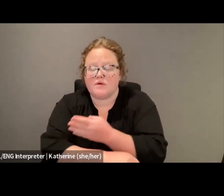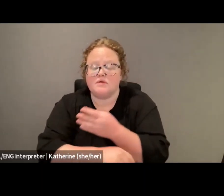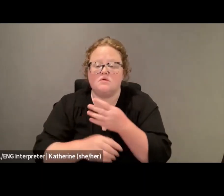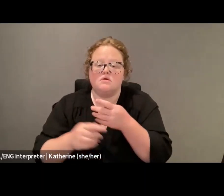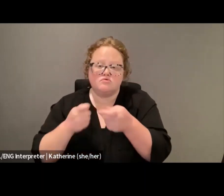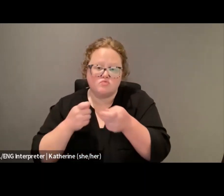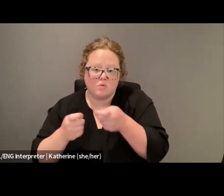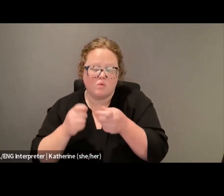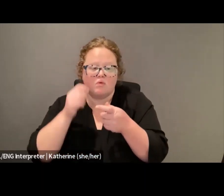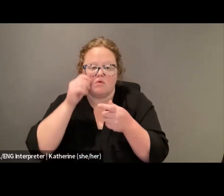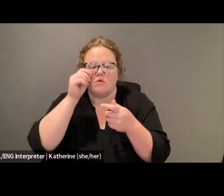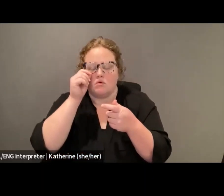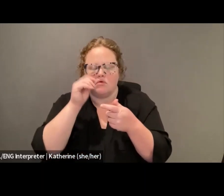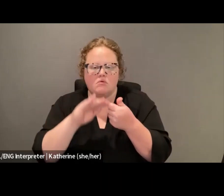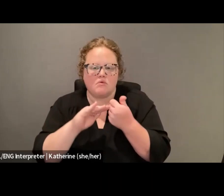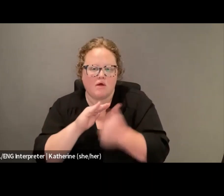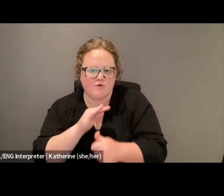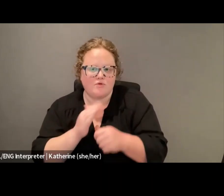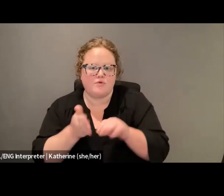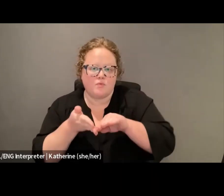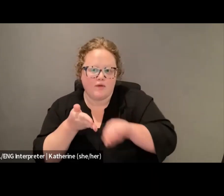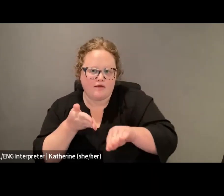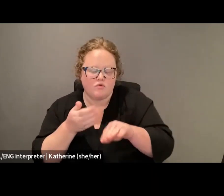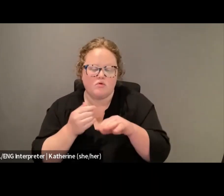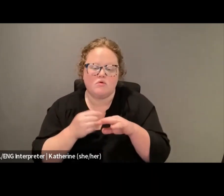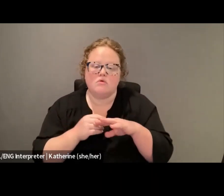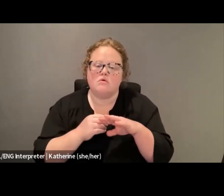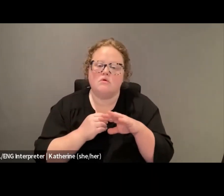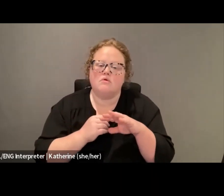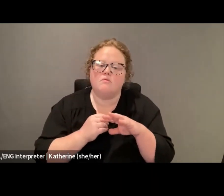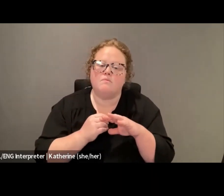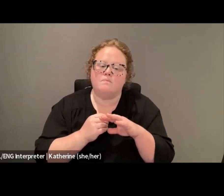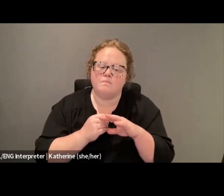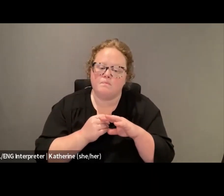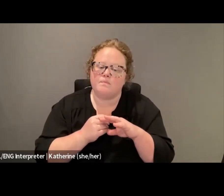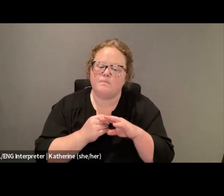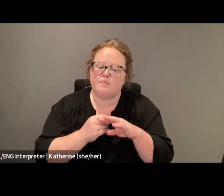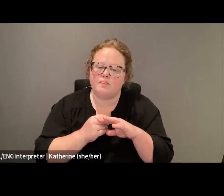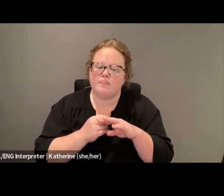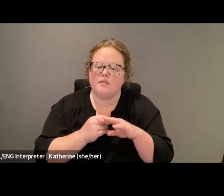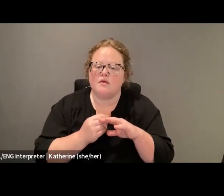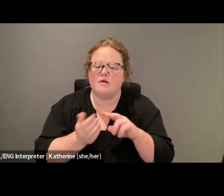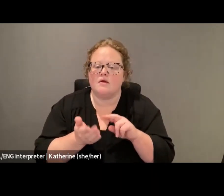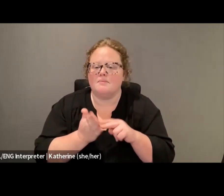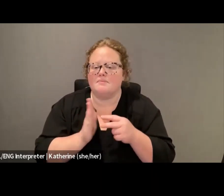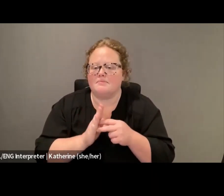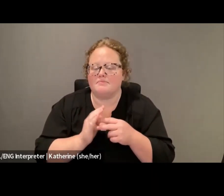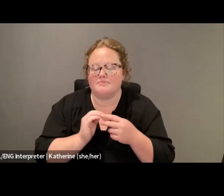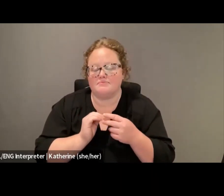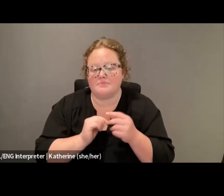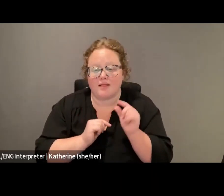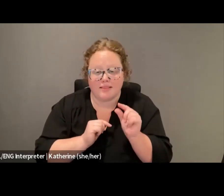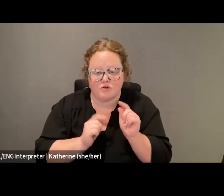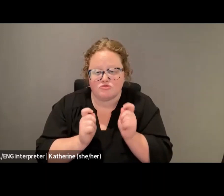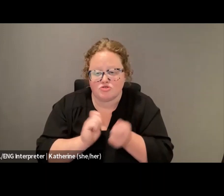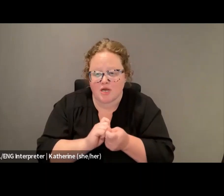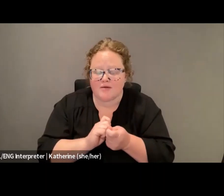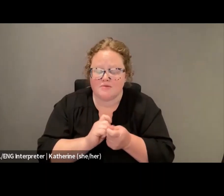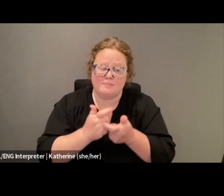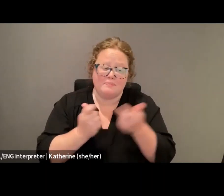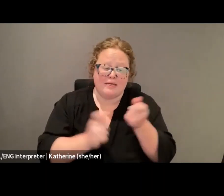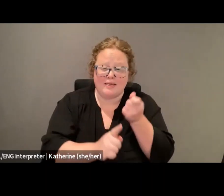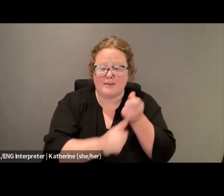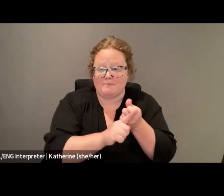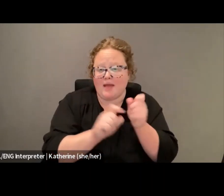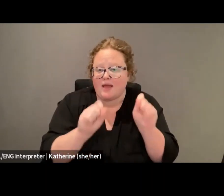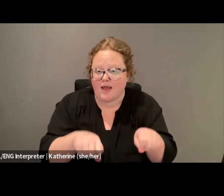through the waiver. And this is one of those things where a little change like this can make a big impact as far as being